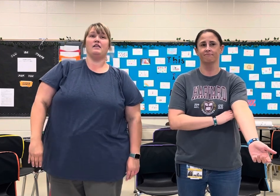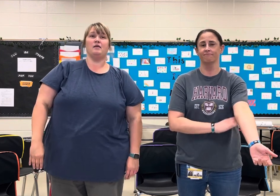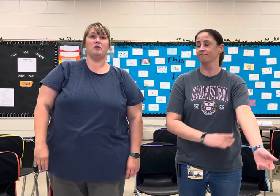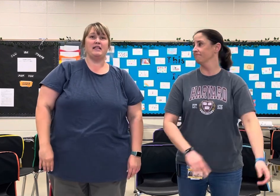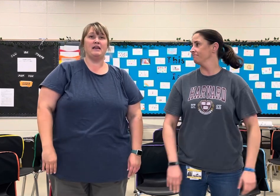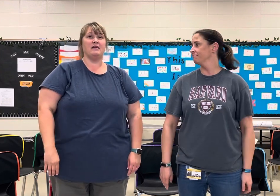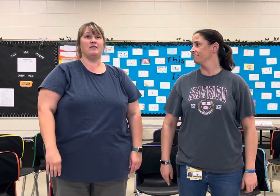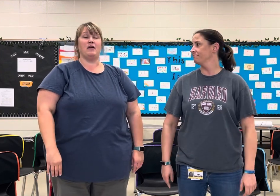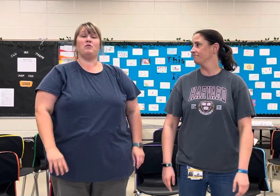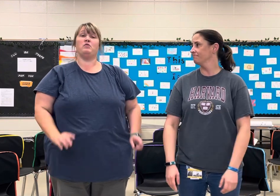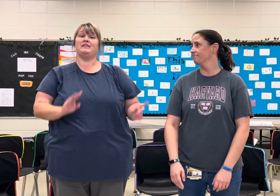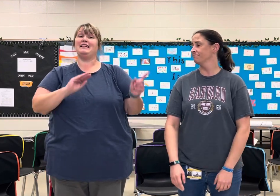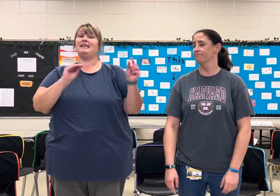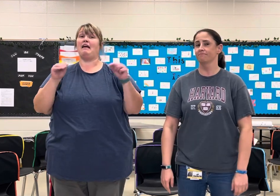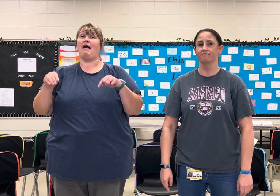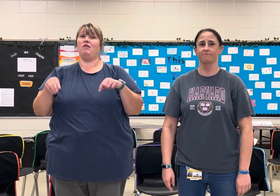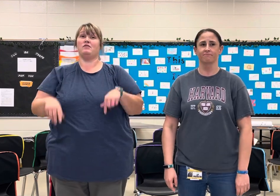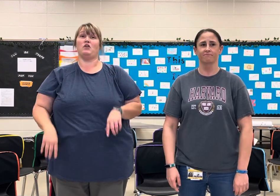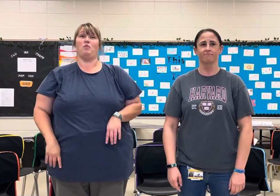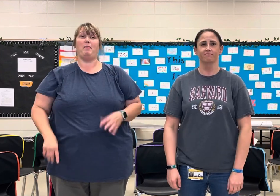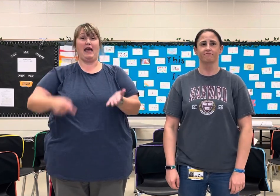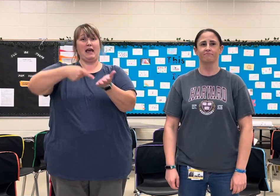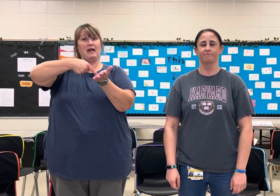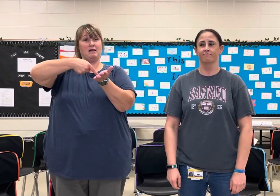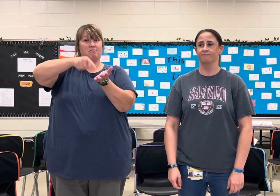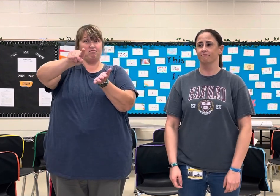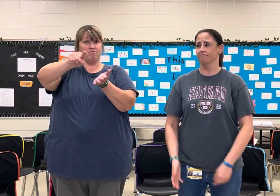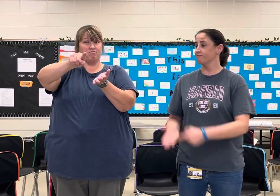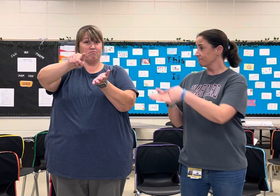Number 10, so now we're moving to eating out. So pay.